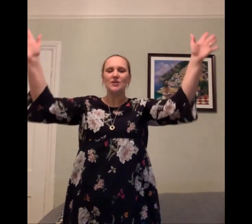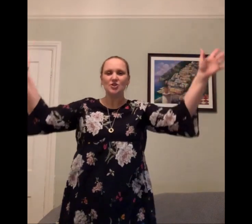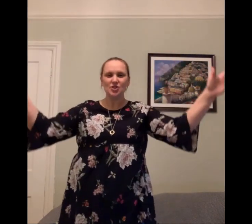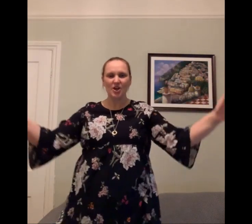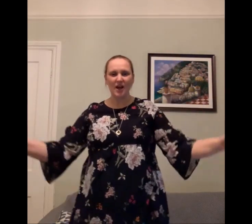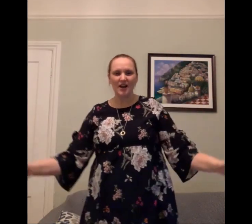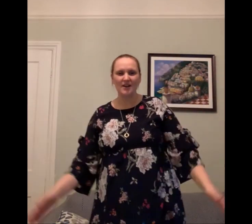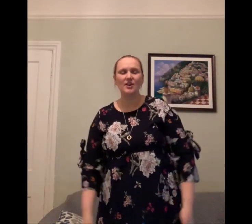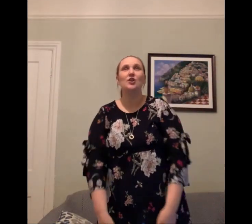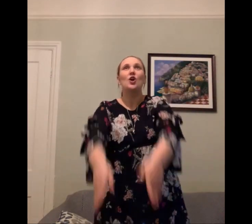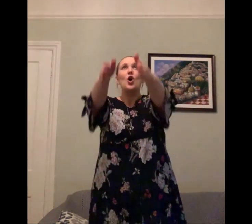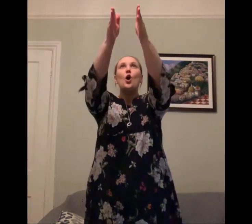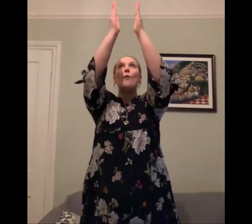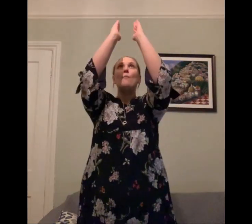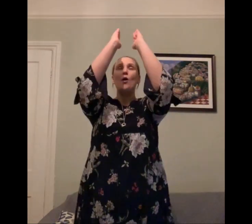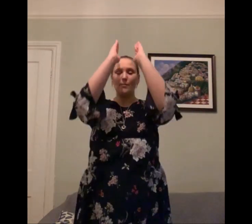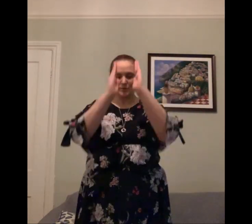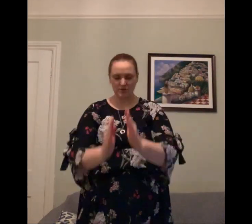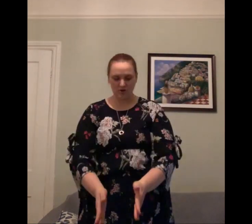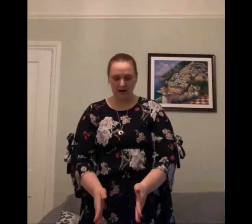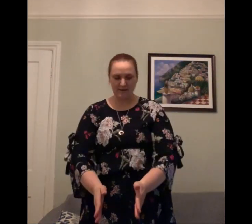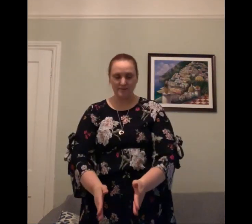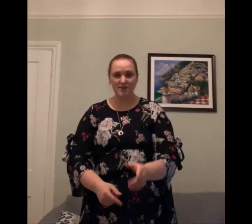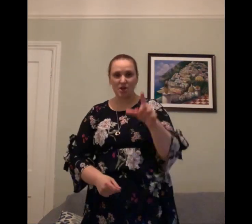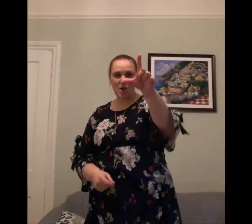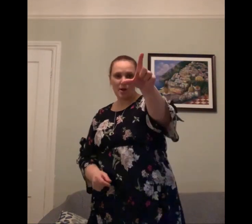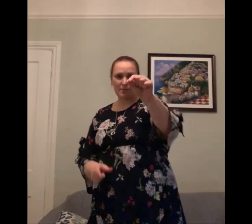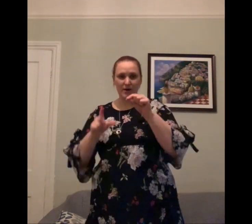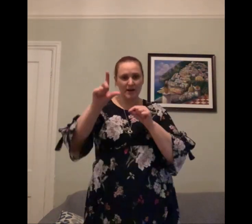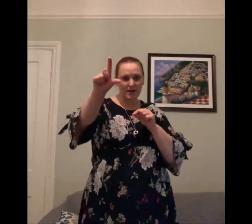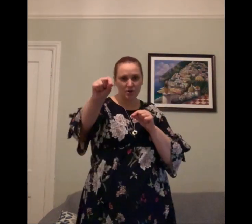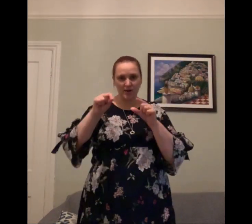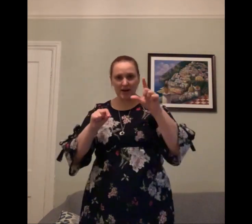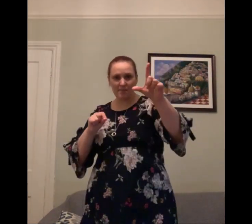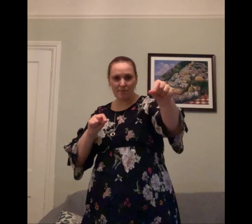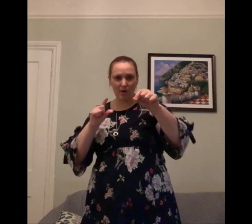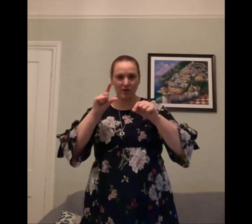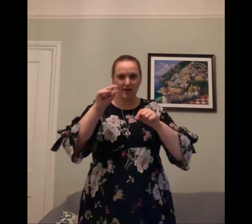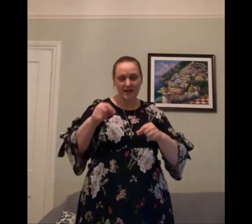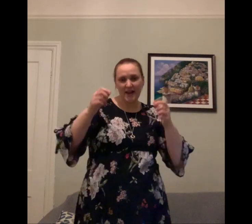orange colored, purple striped, pretty green polka dot